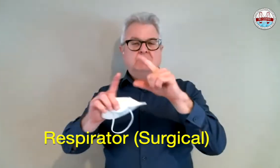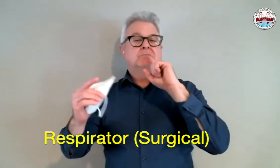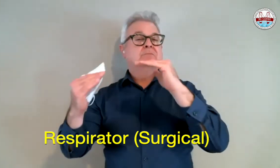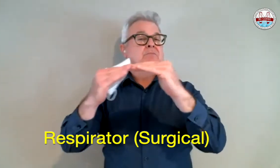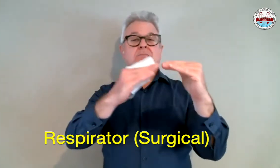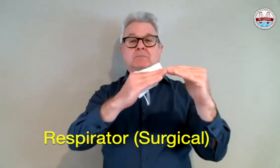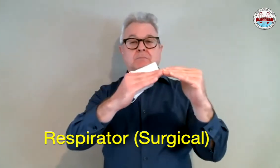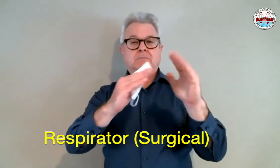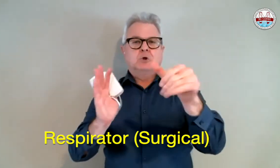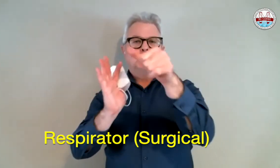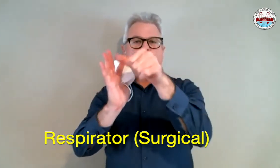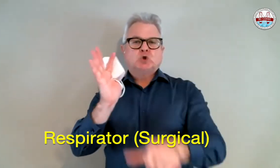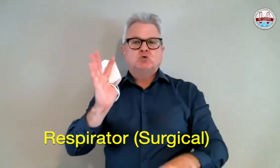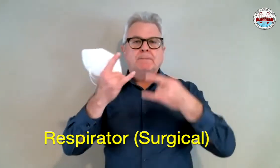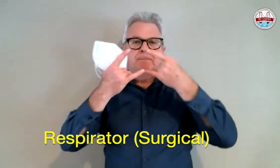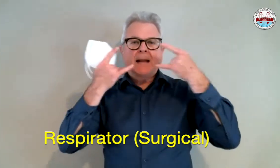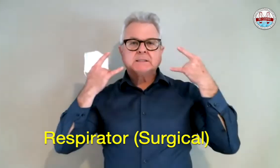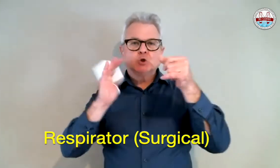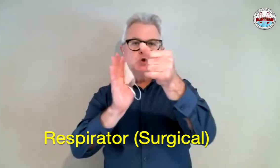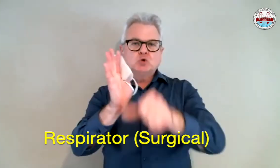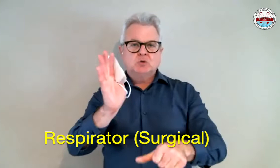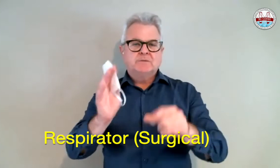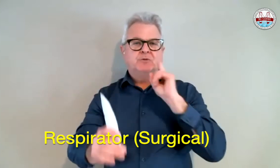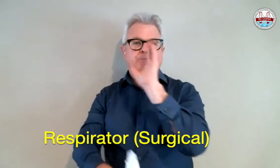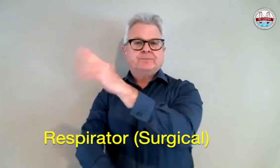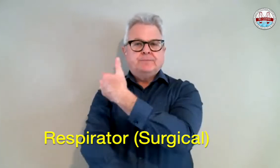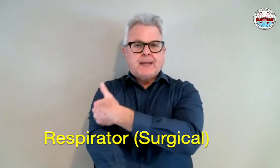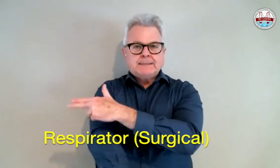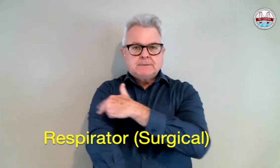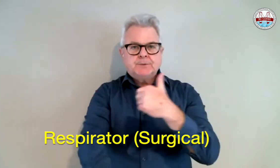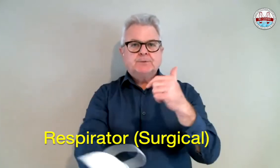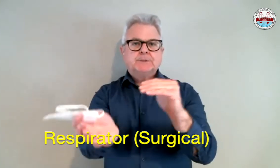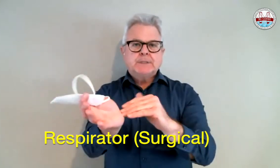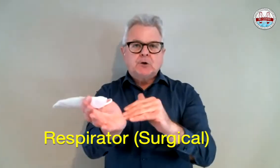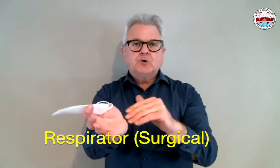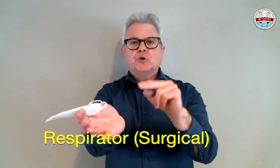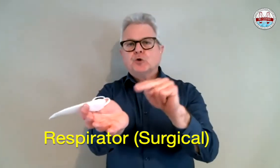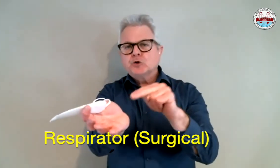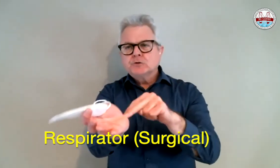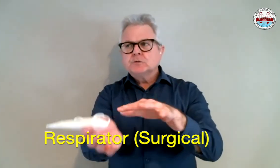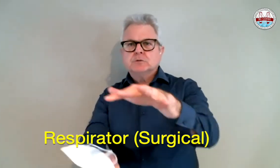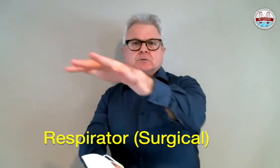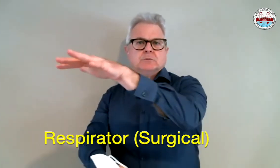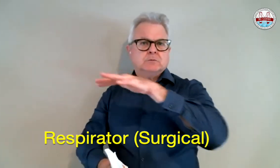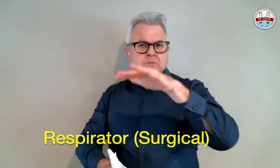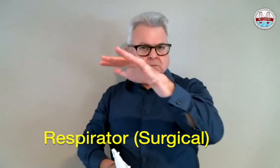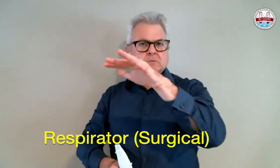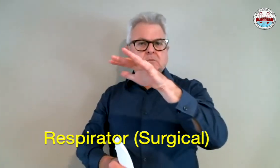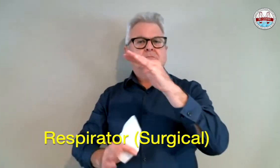mask, which is the official scientific word for surgical mask, for surgeons, for frontline hospital workers, for doctors and nurses